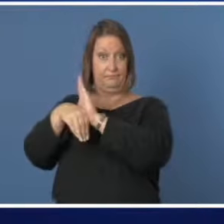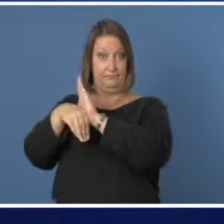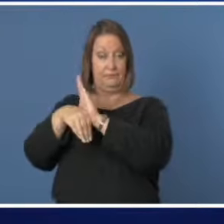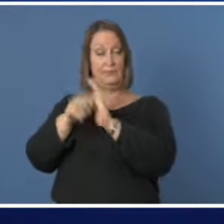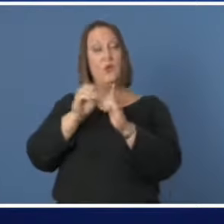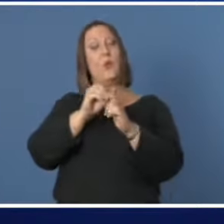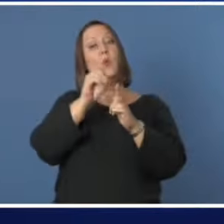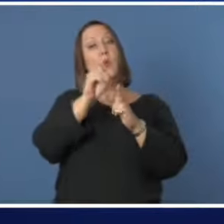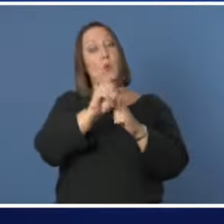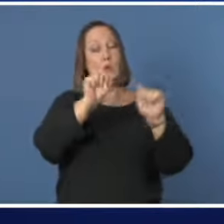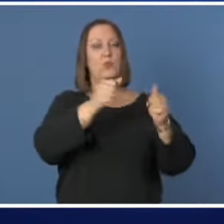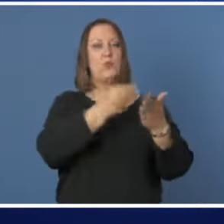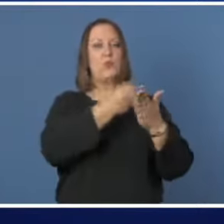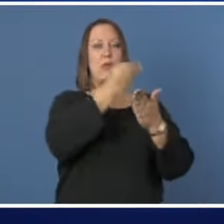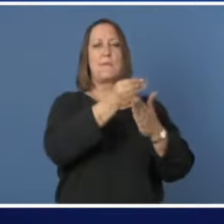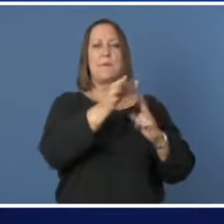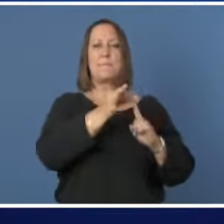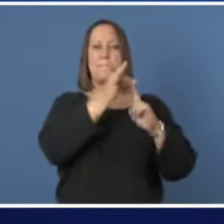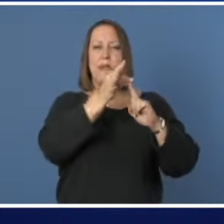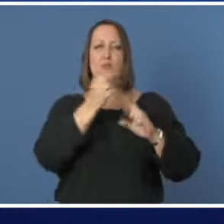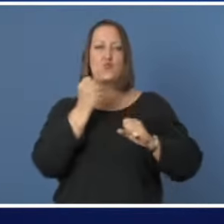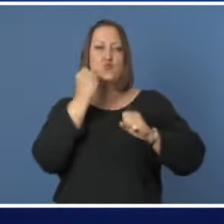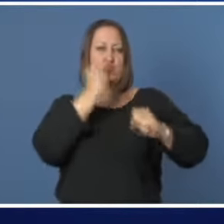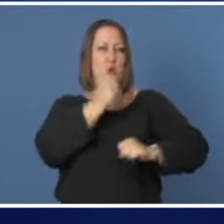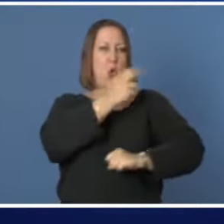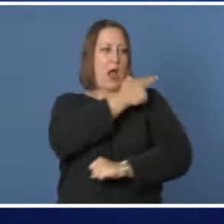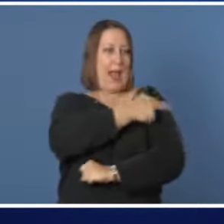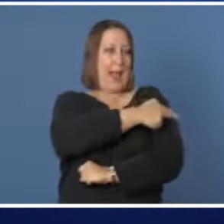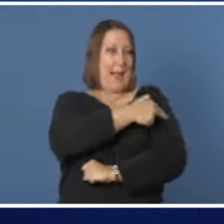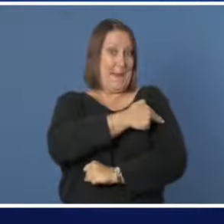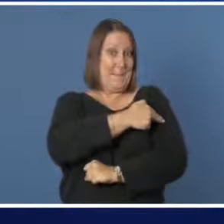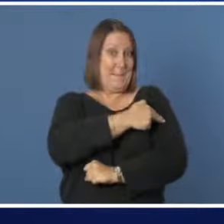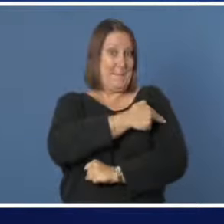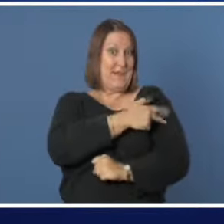Leave on for 30 minutes.